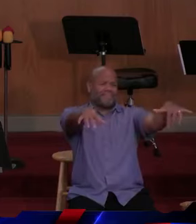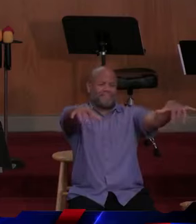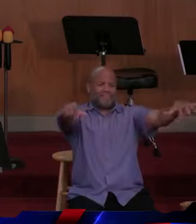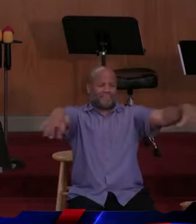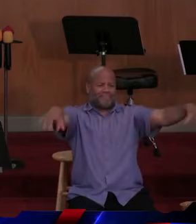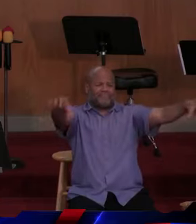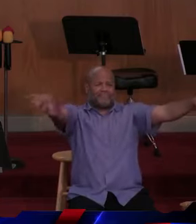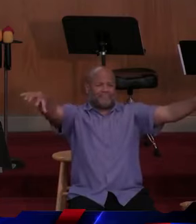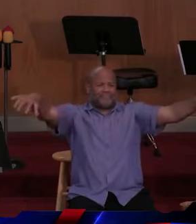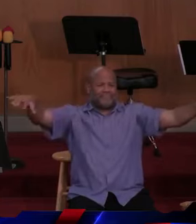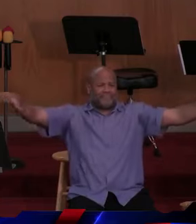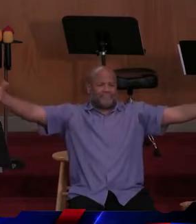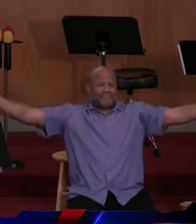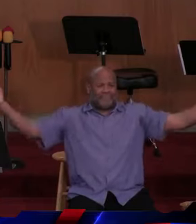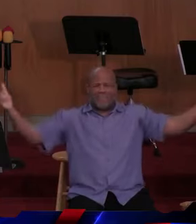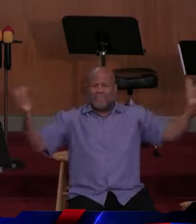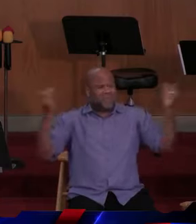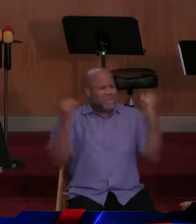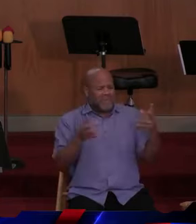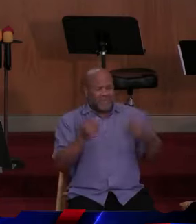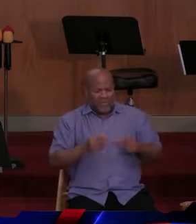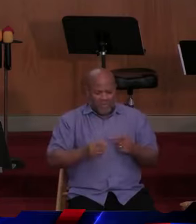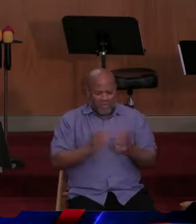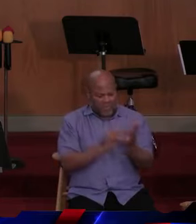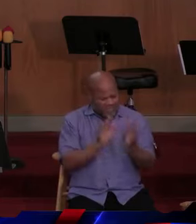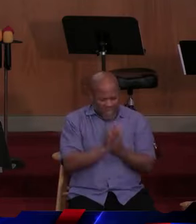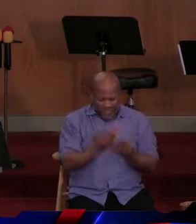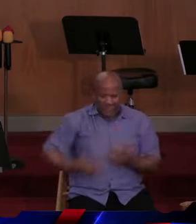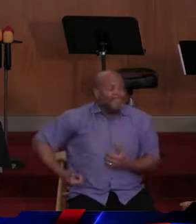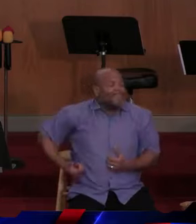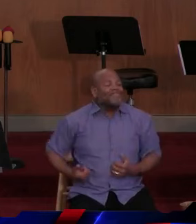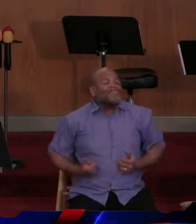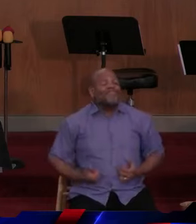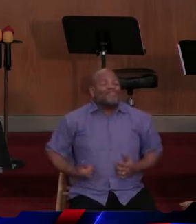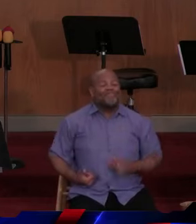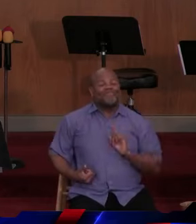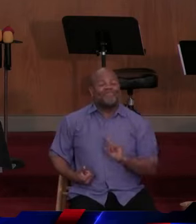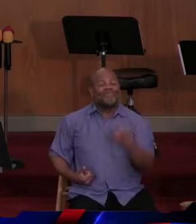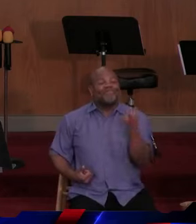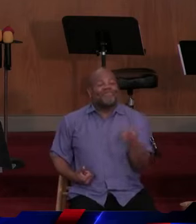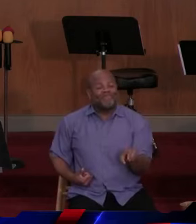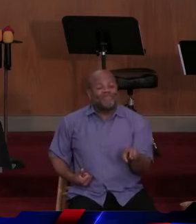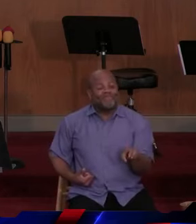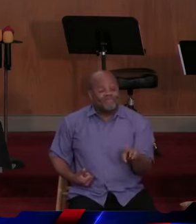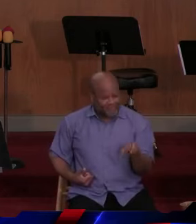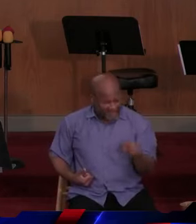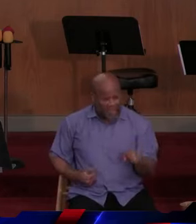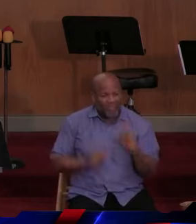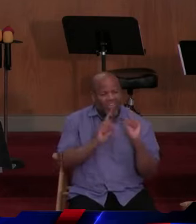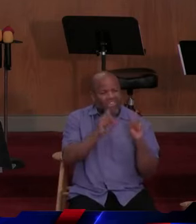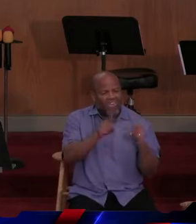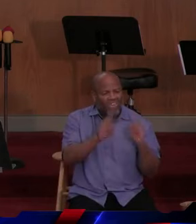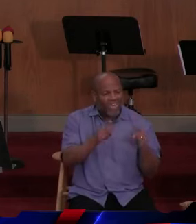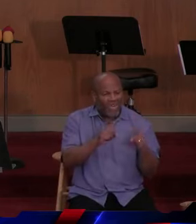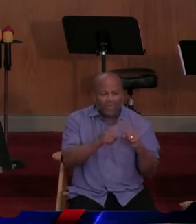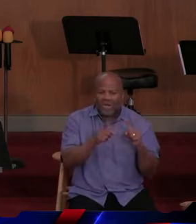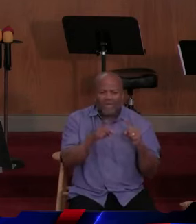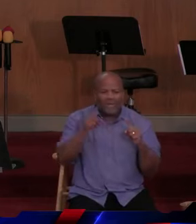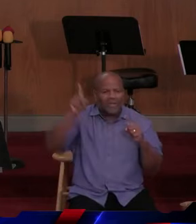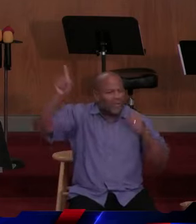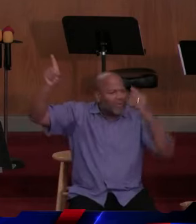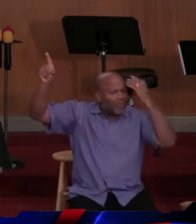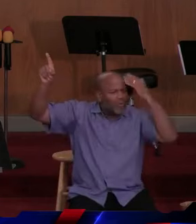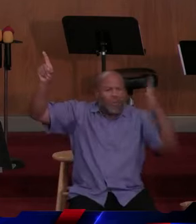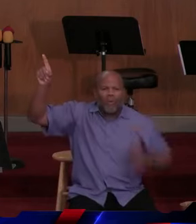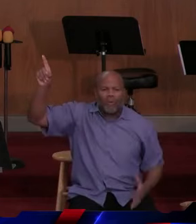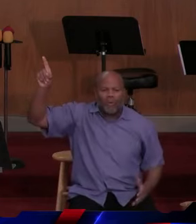sinners, because you can be there and not know him. Do I have a witness? You got to know